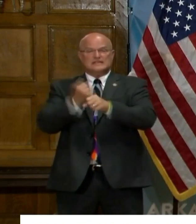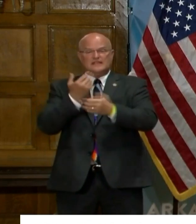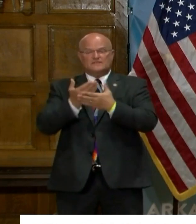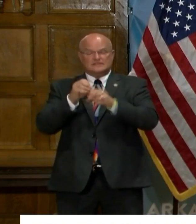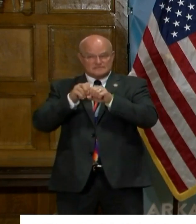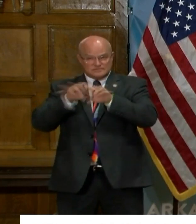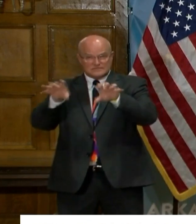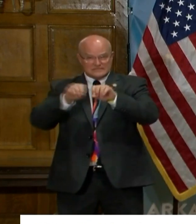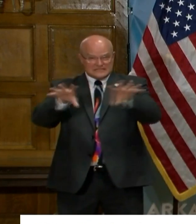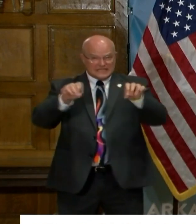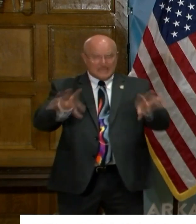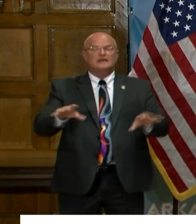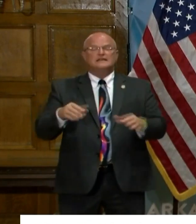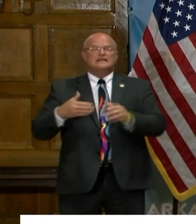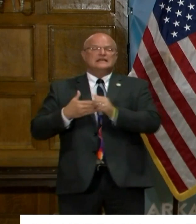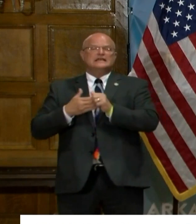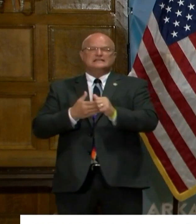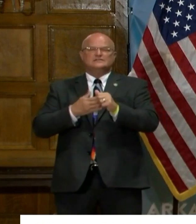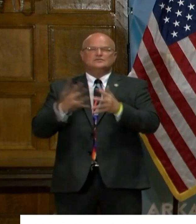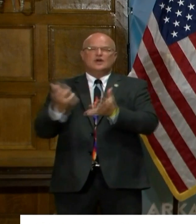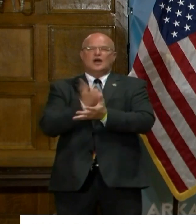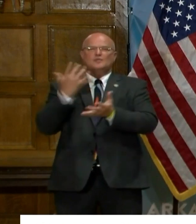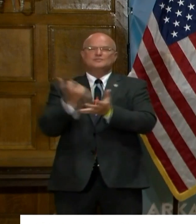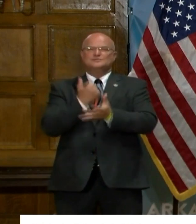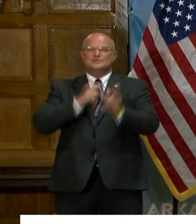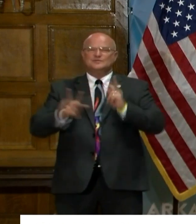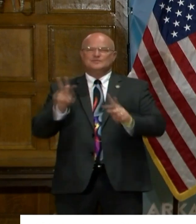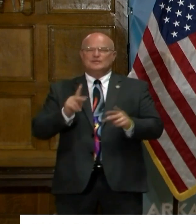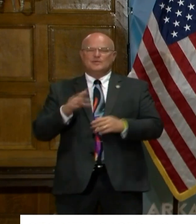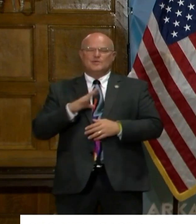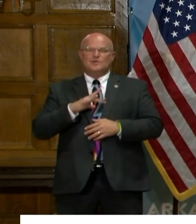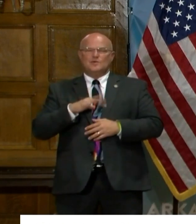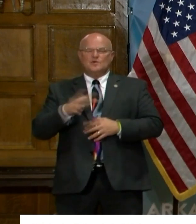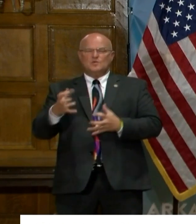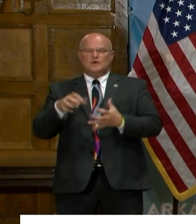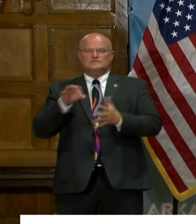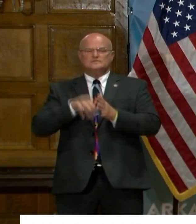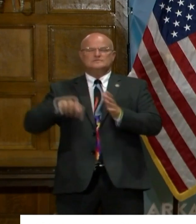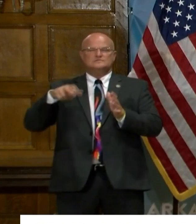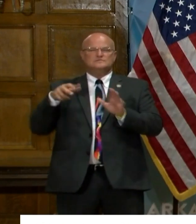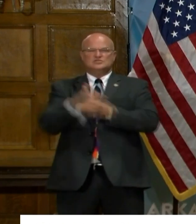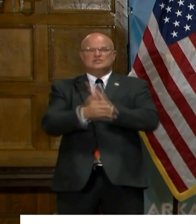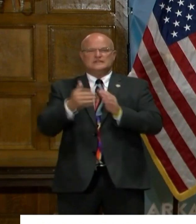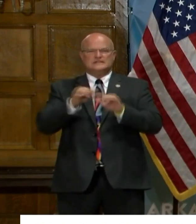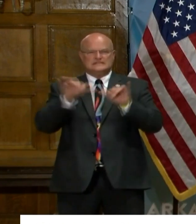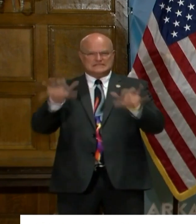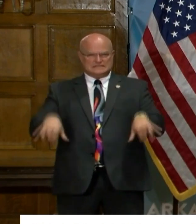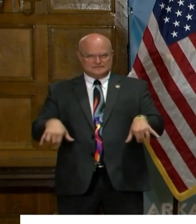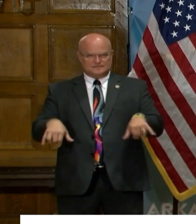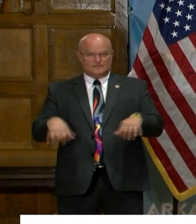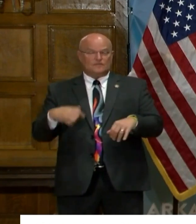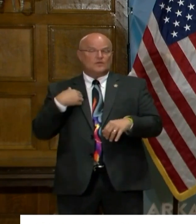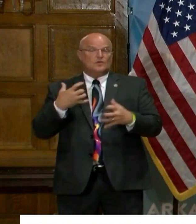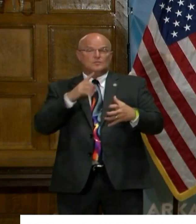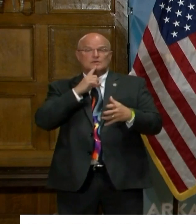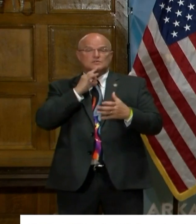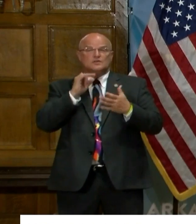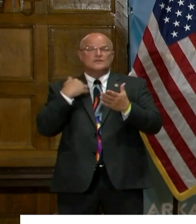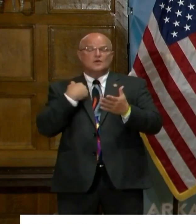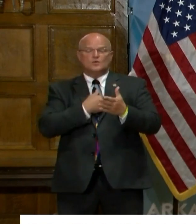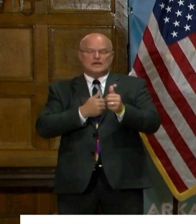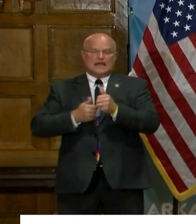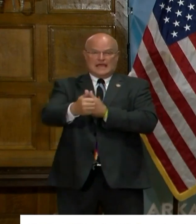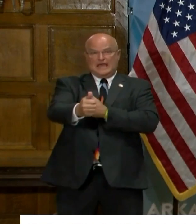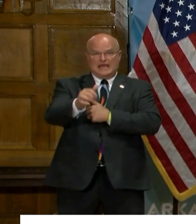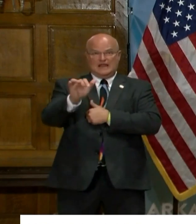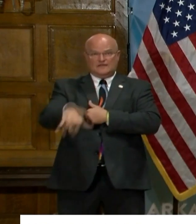funds out, it leaves an opportunity for those who would want to come in and take advantage of the system. So we want to make sure that we're a step ahead